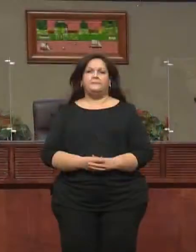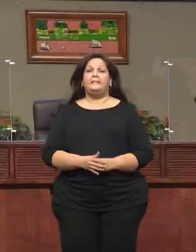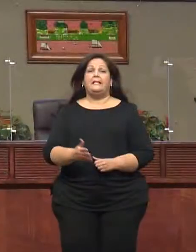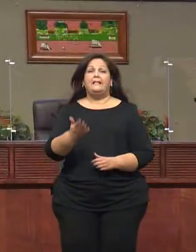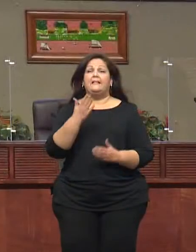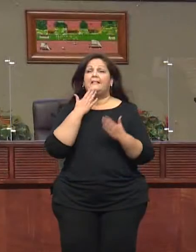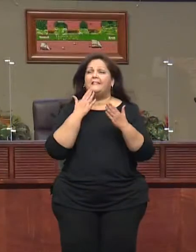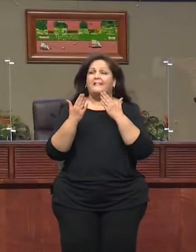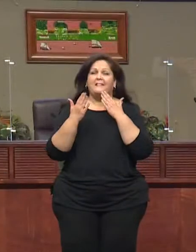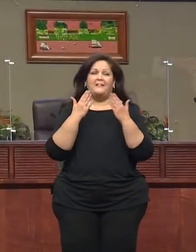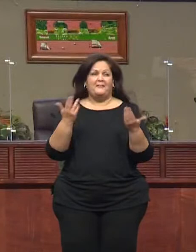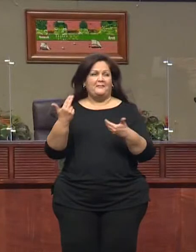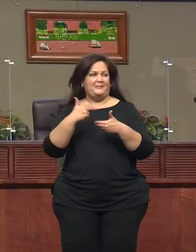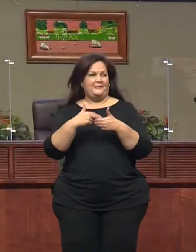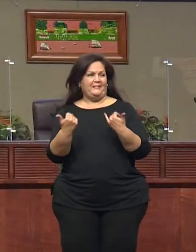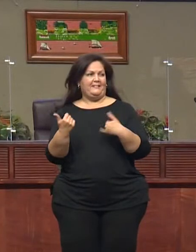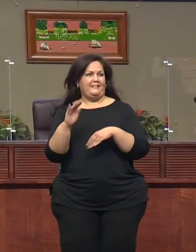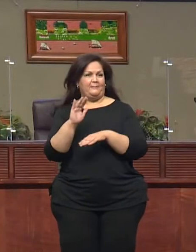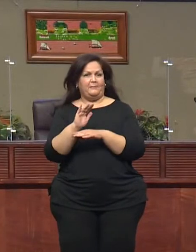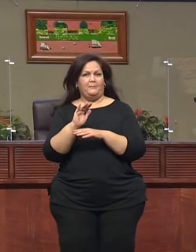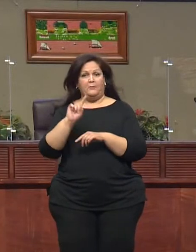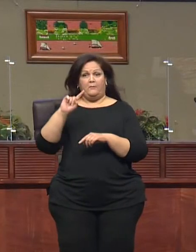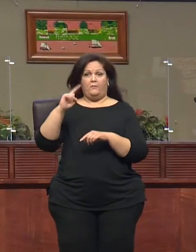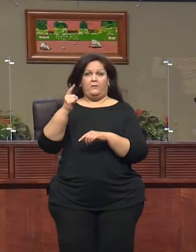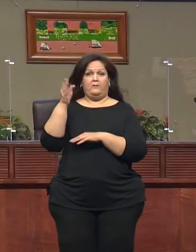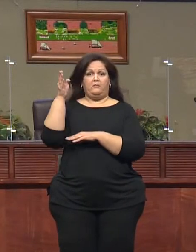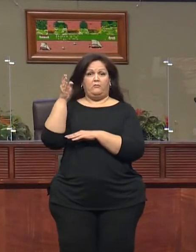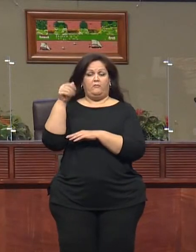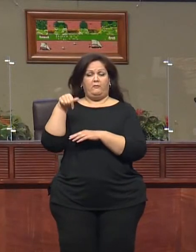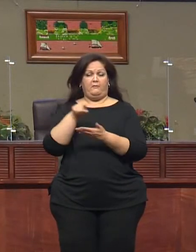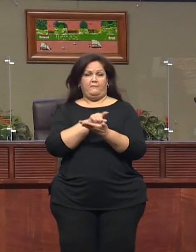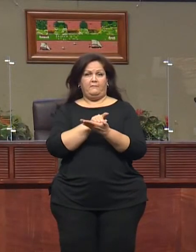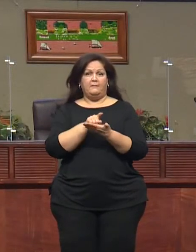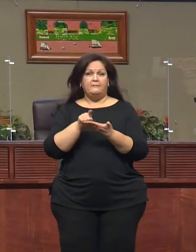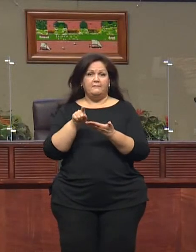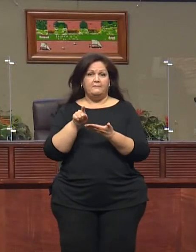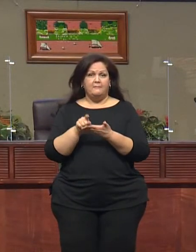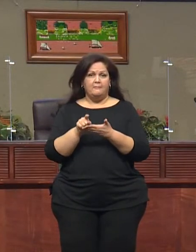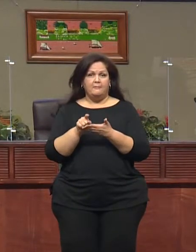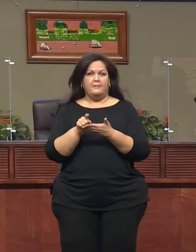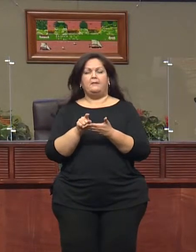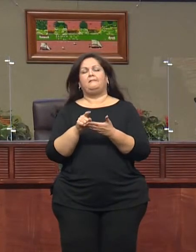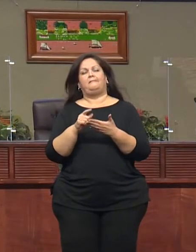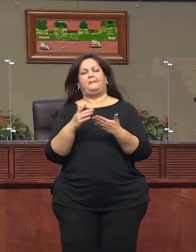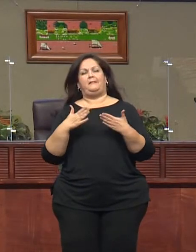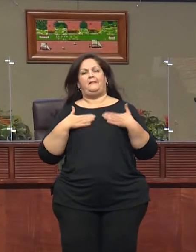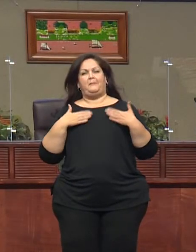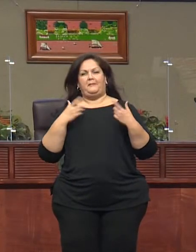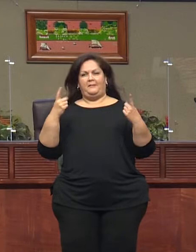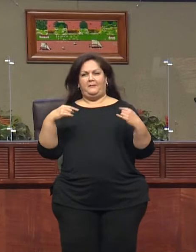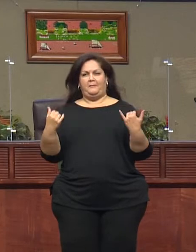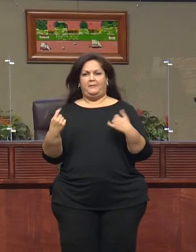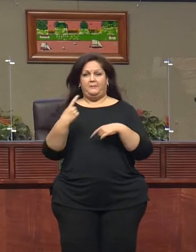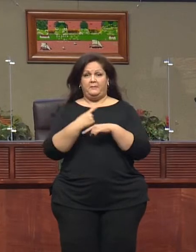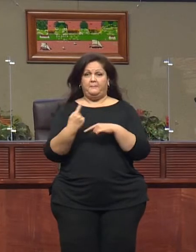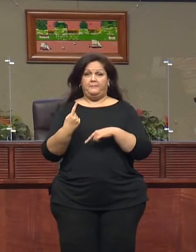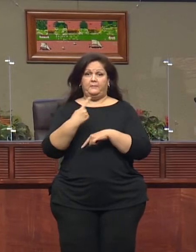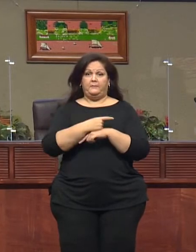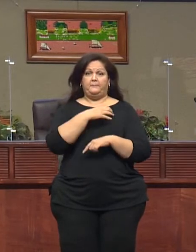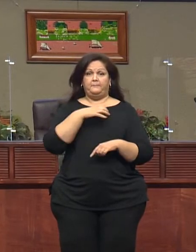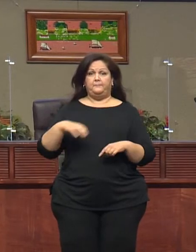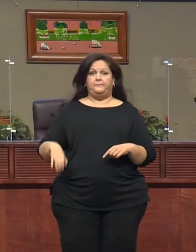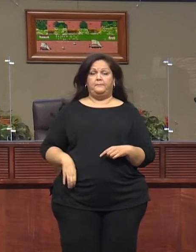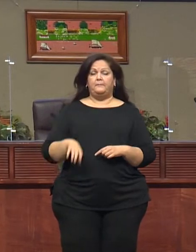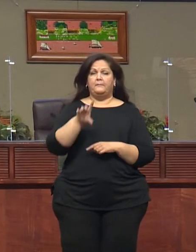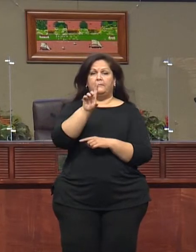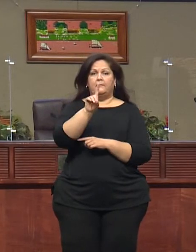Thank you for joining us this afternoon for our first COVID-19 press briefing of the week. Glad that you could be here with us. Today, Orange County Mayor Jerry O. Demings will